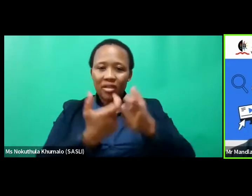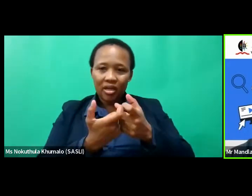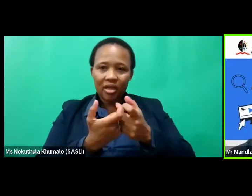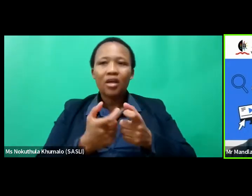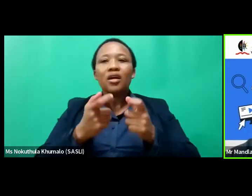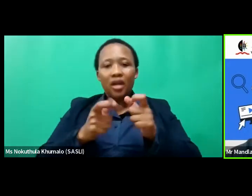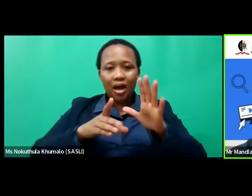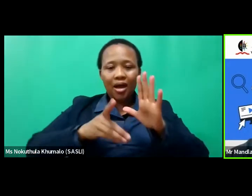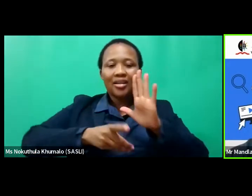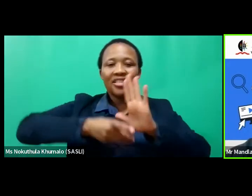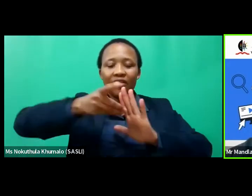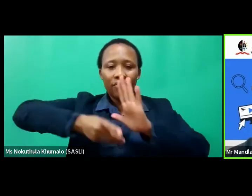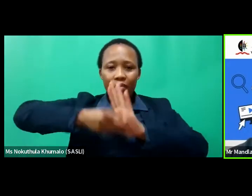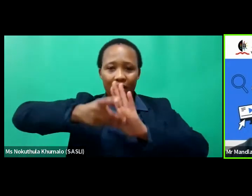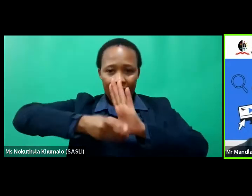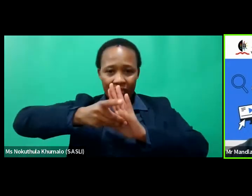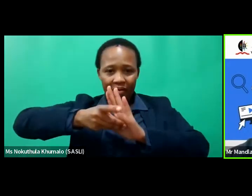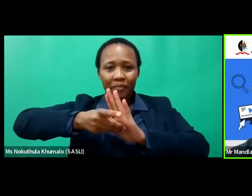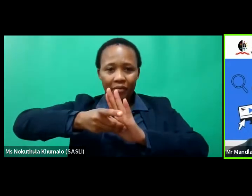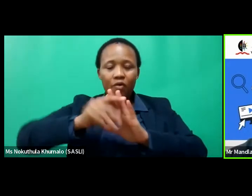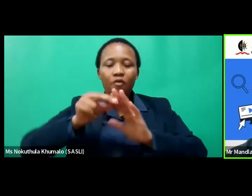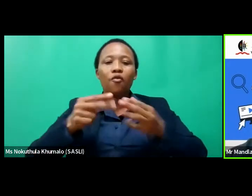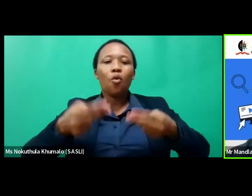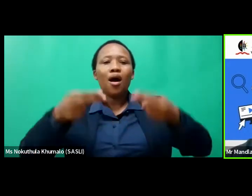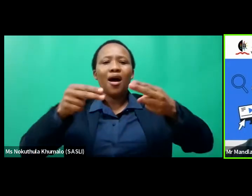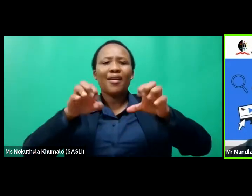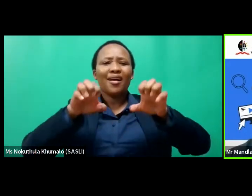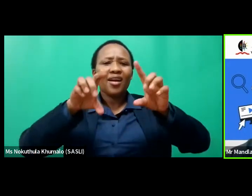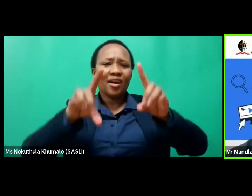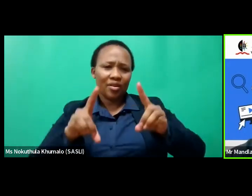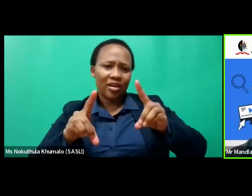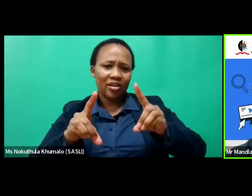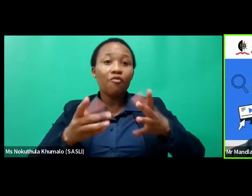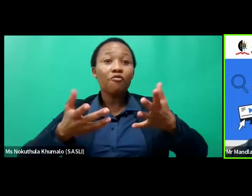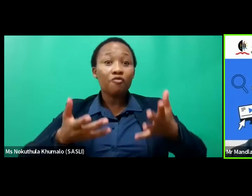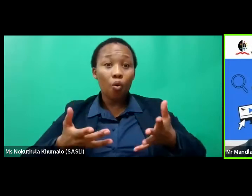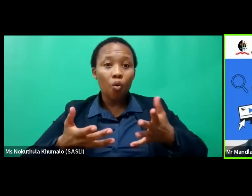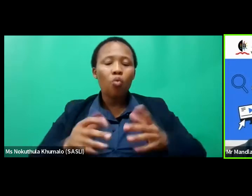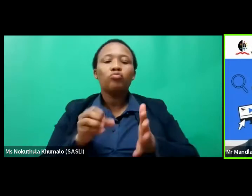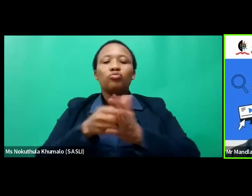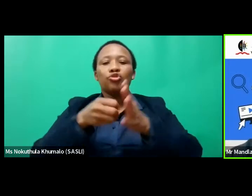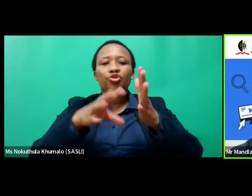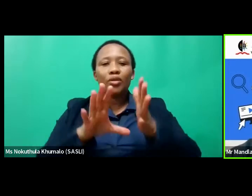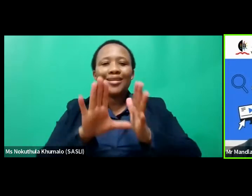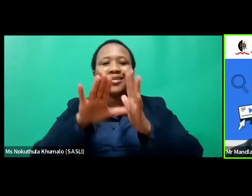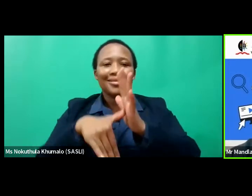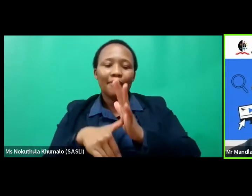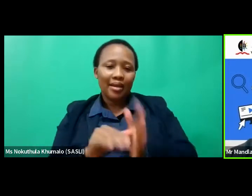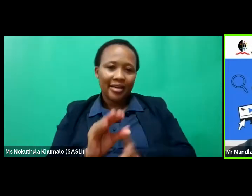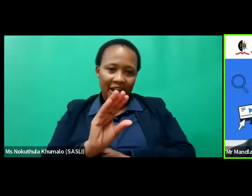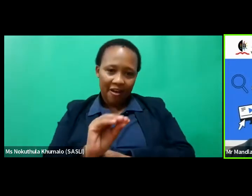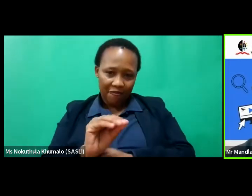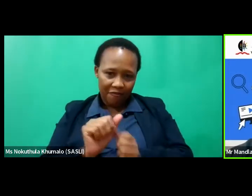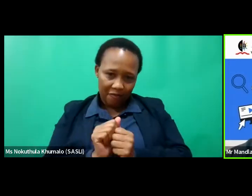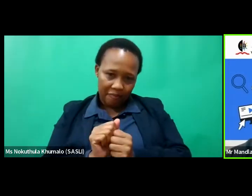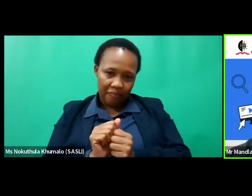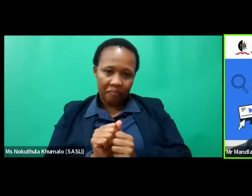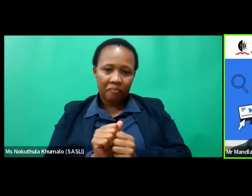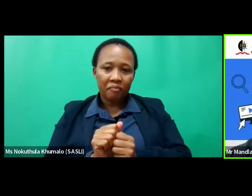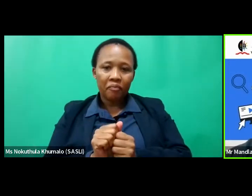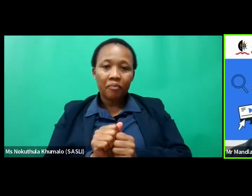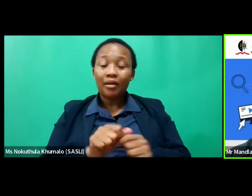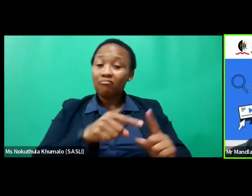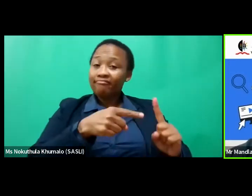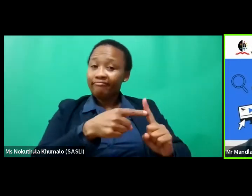higher education for students living with disabilities. He advocates for a